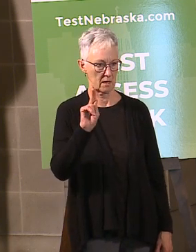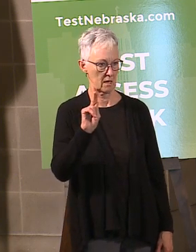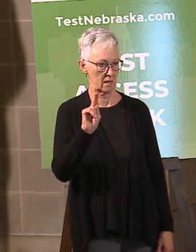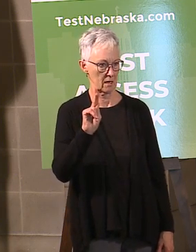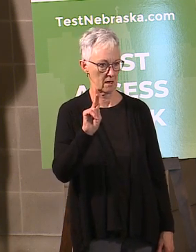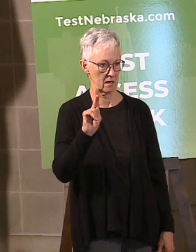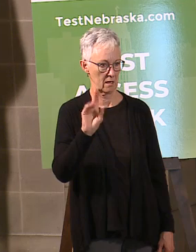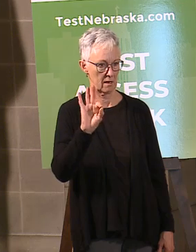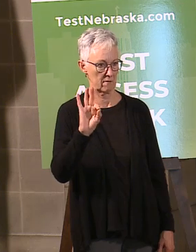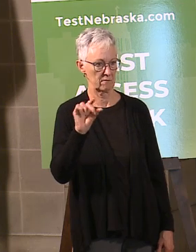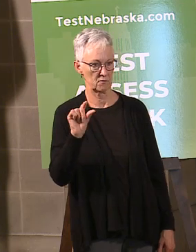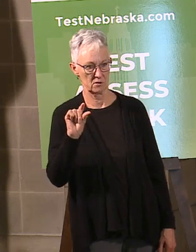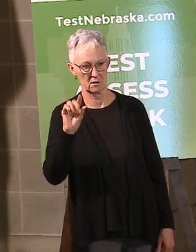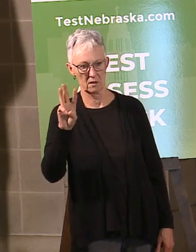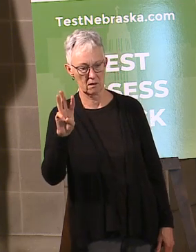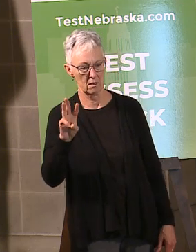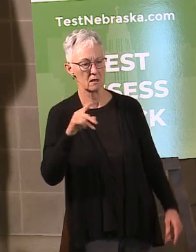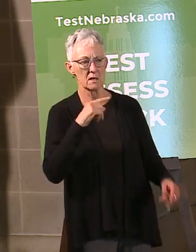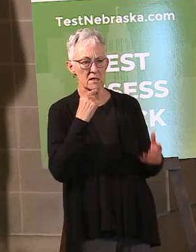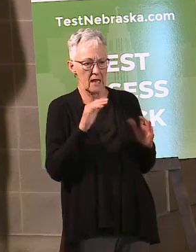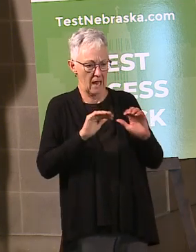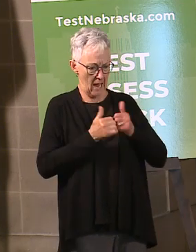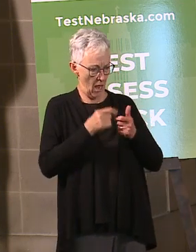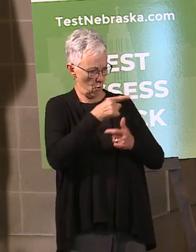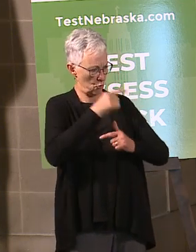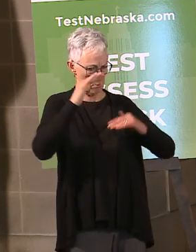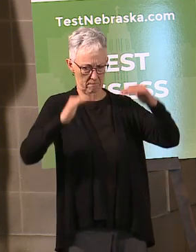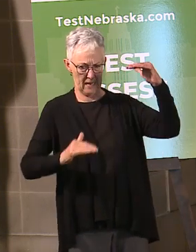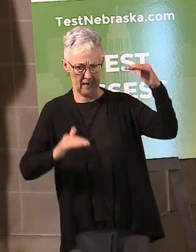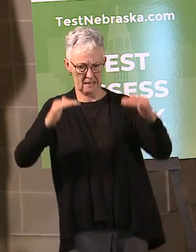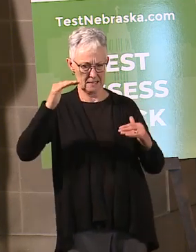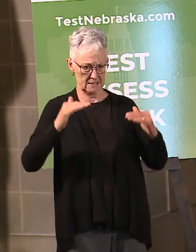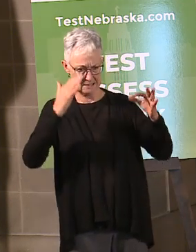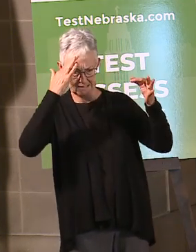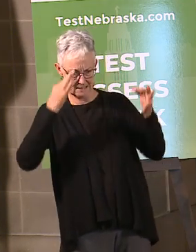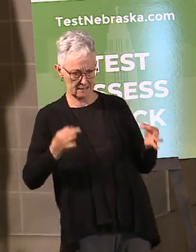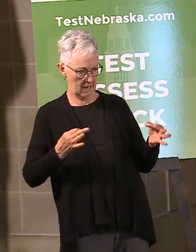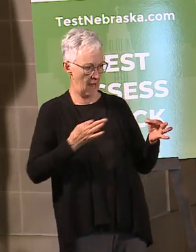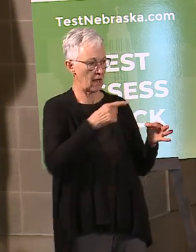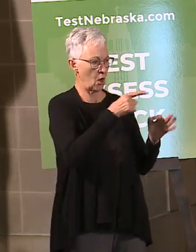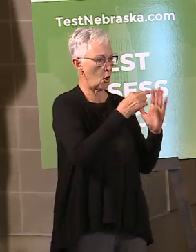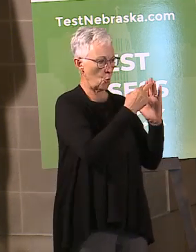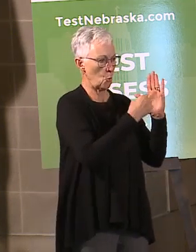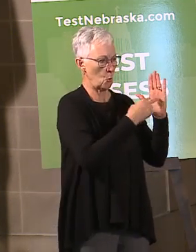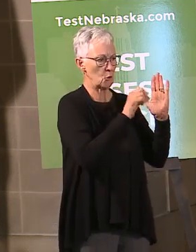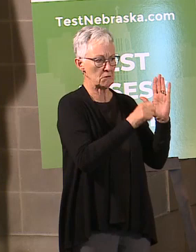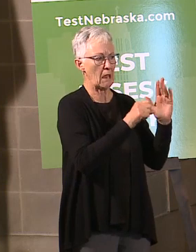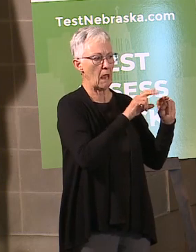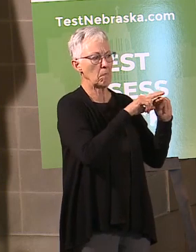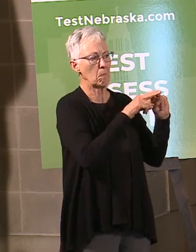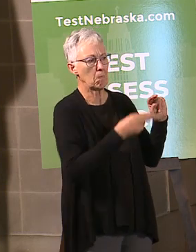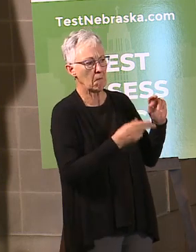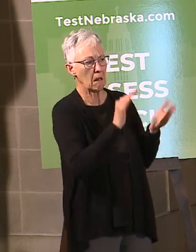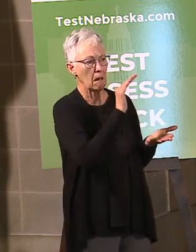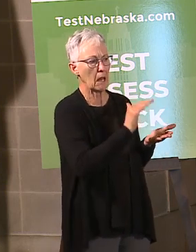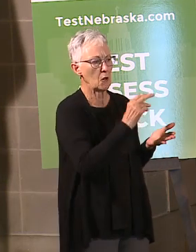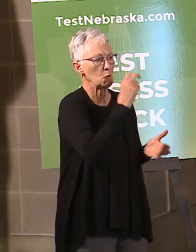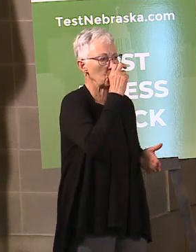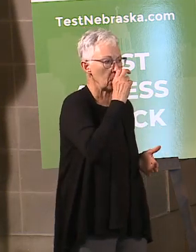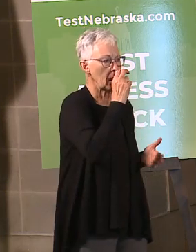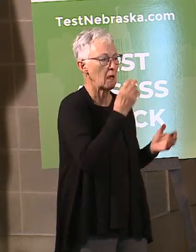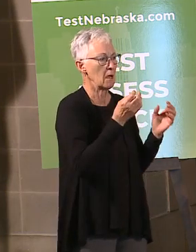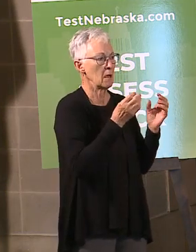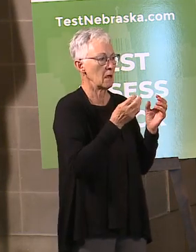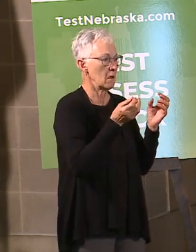that balance between loosening restrictions and not overwhelming the healthcare system? And that, of course, has been our whole goal the entire time. Again, I've